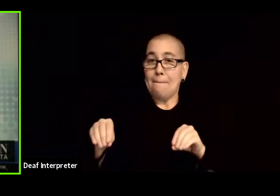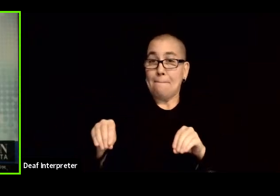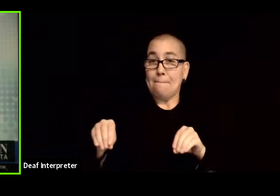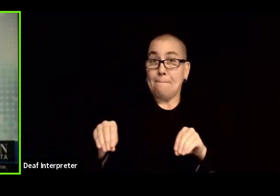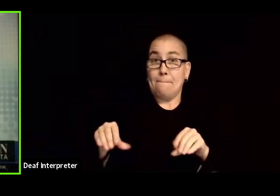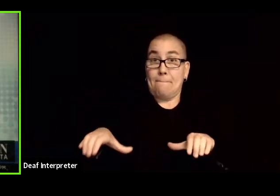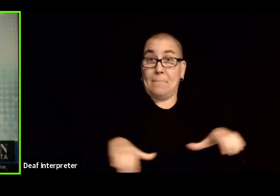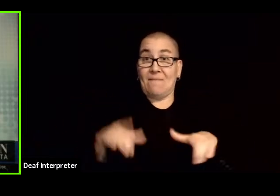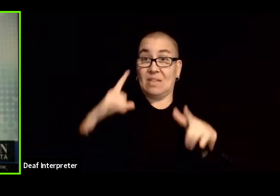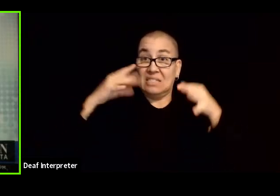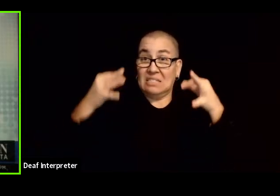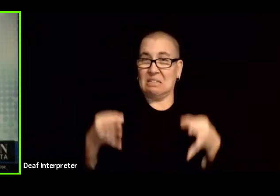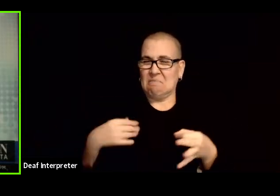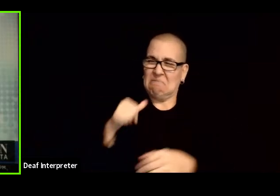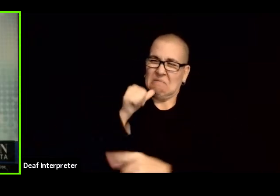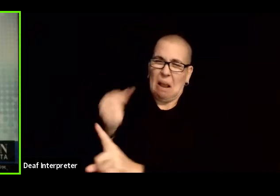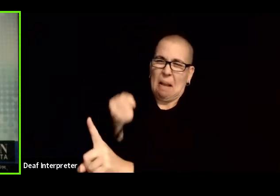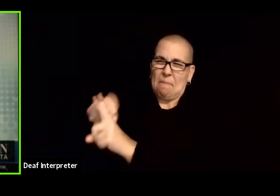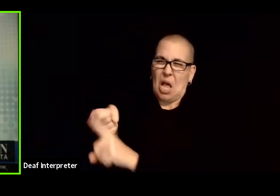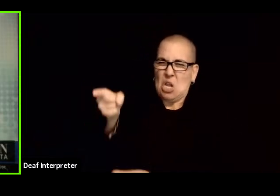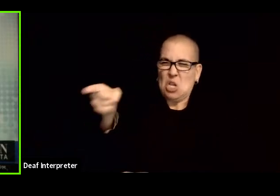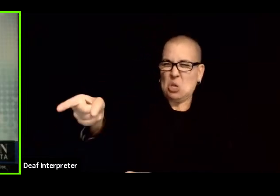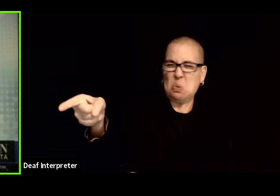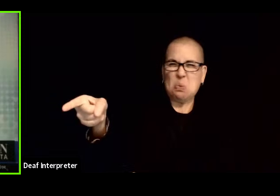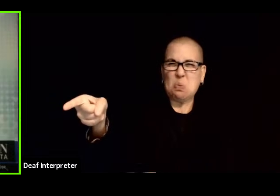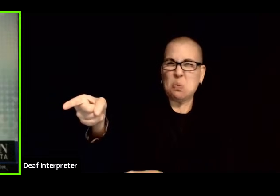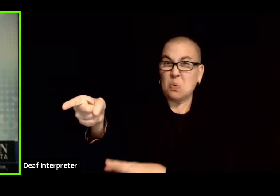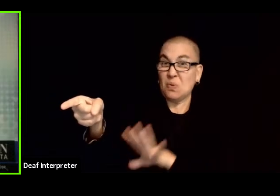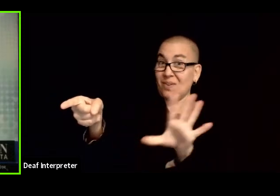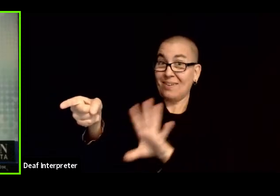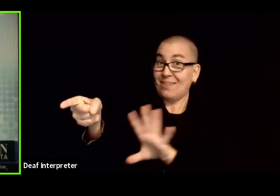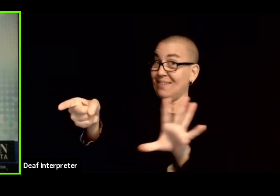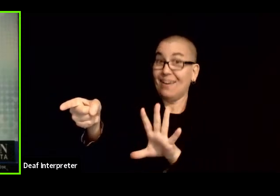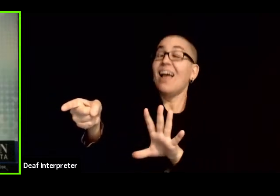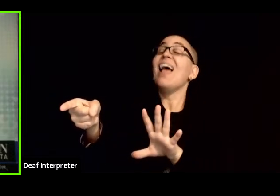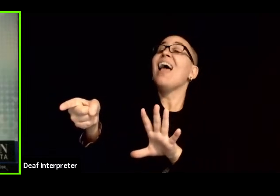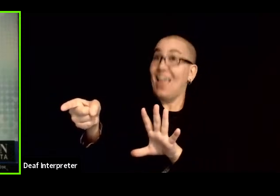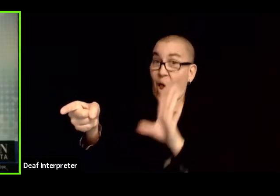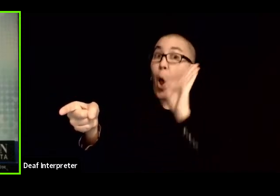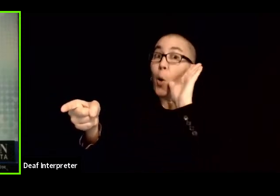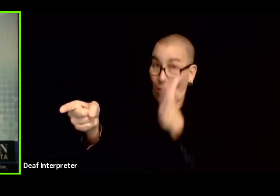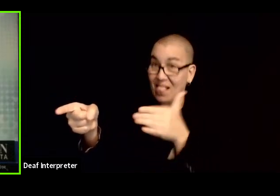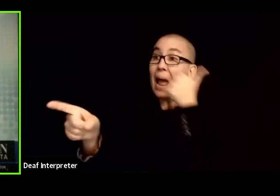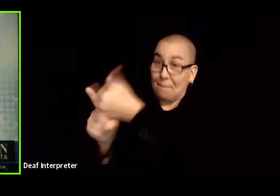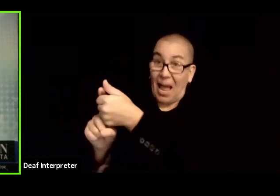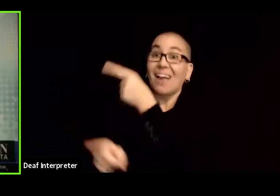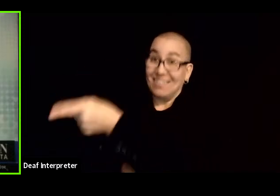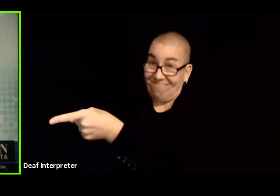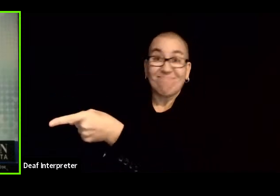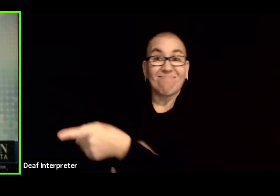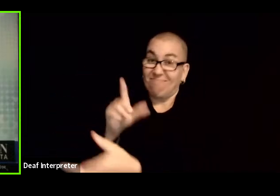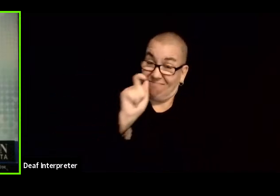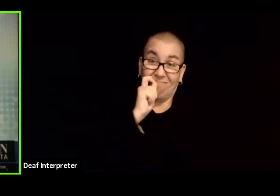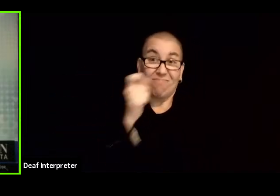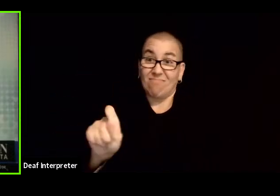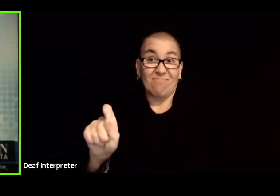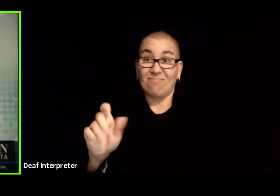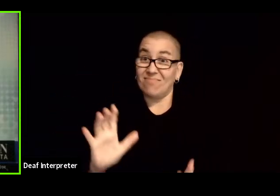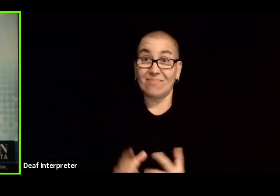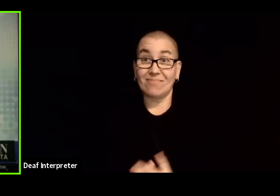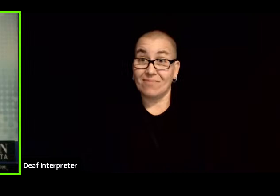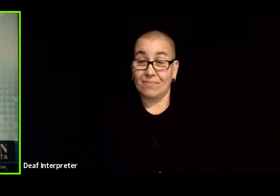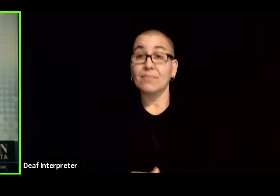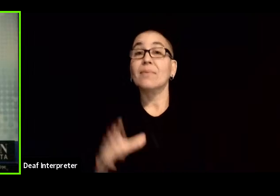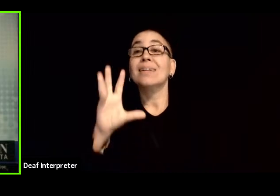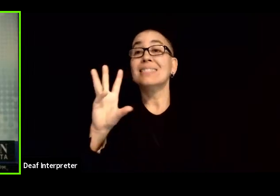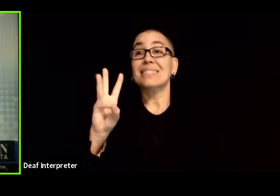are that it's far less than 6 degrees of separation between the people that you know and someone who's serving in the healthcare